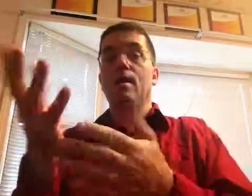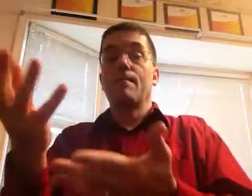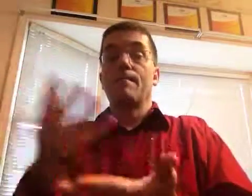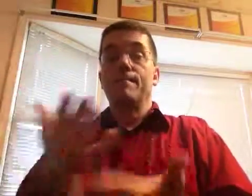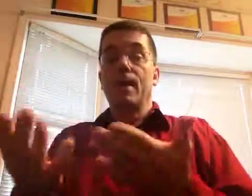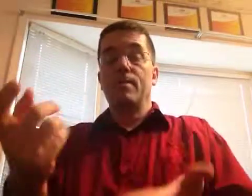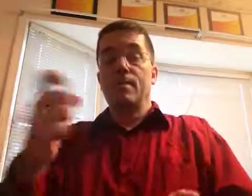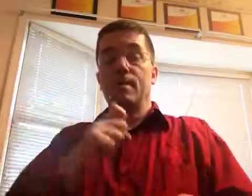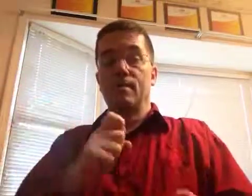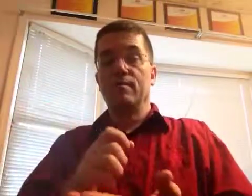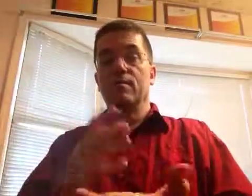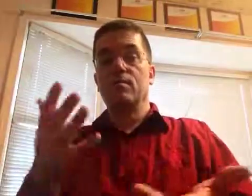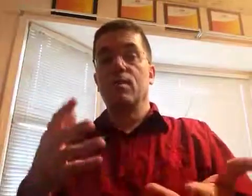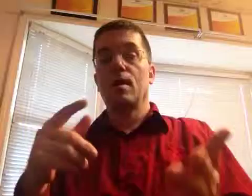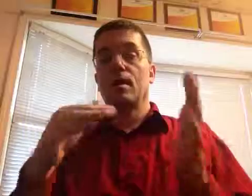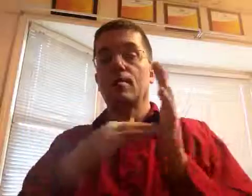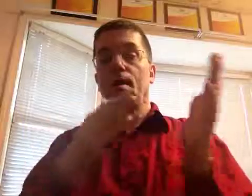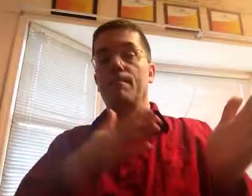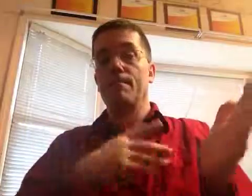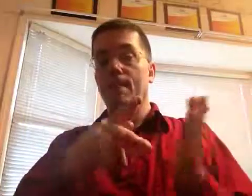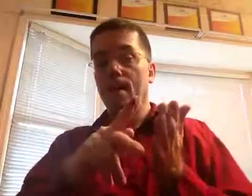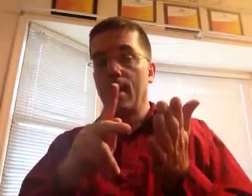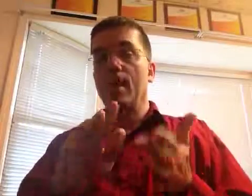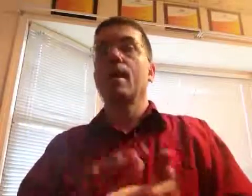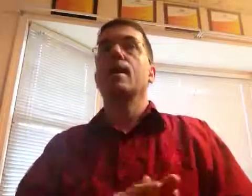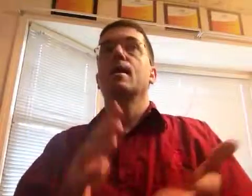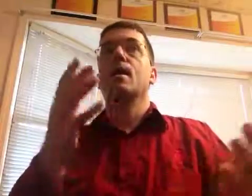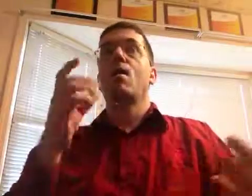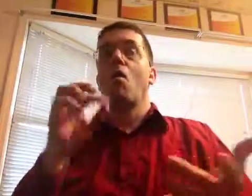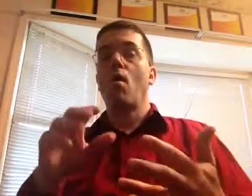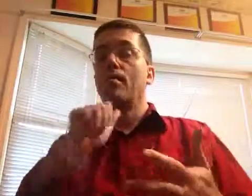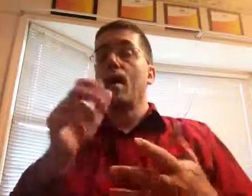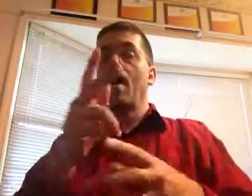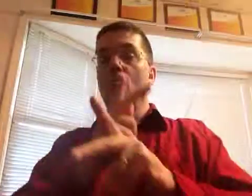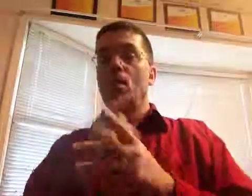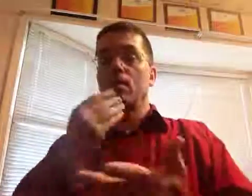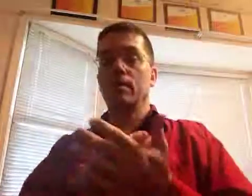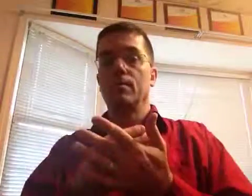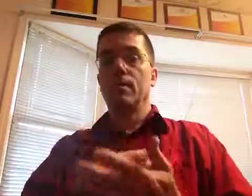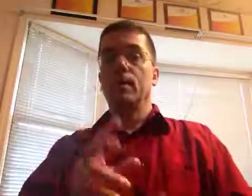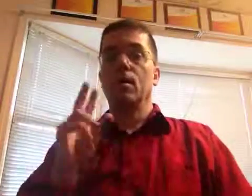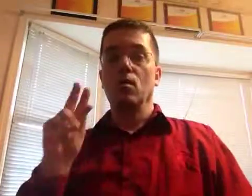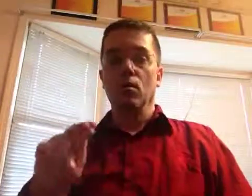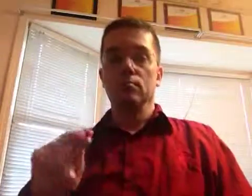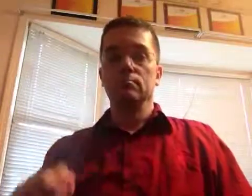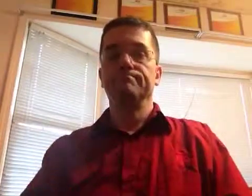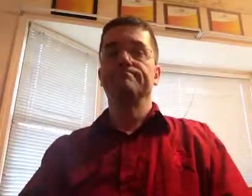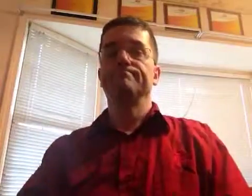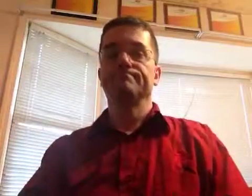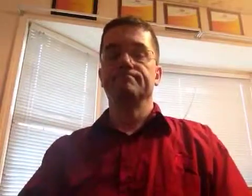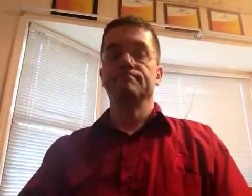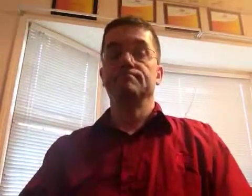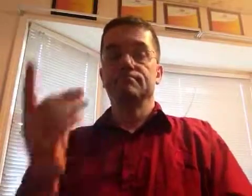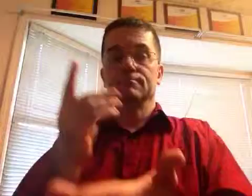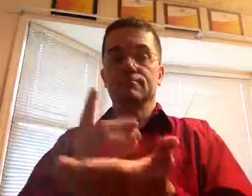maybe against your pay, but I'm not borrowing the money. This is the Dave Ramsey Show.